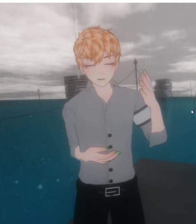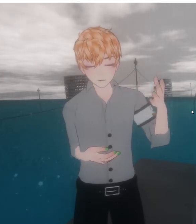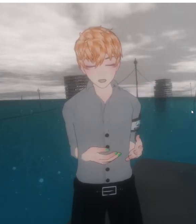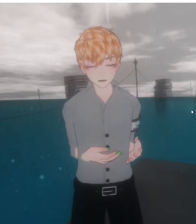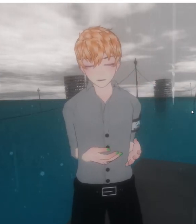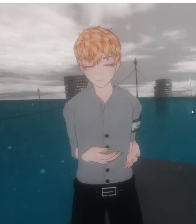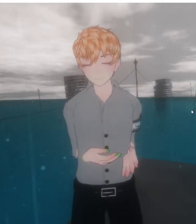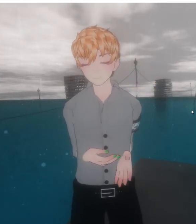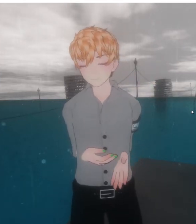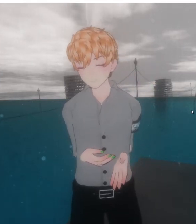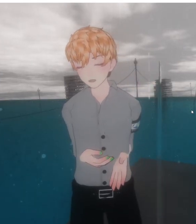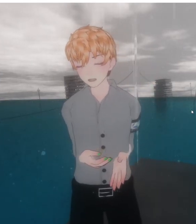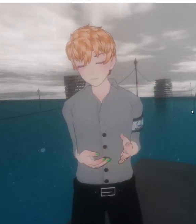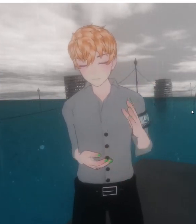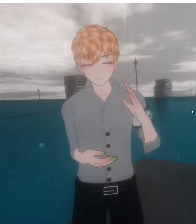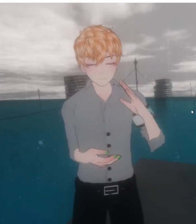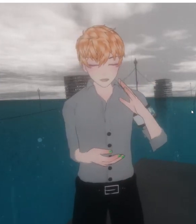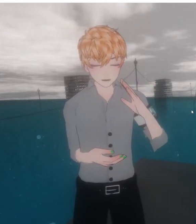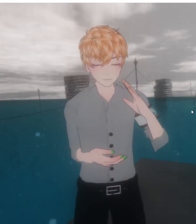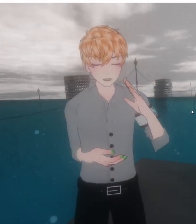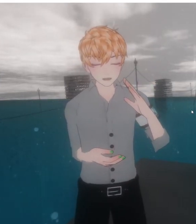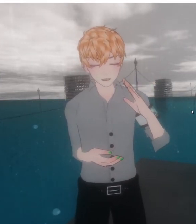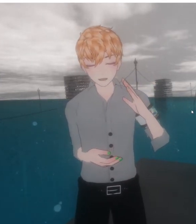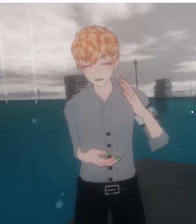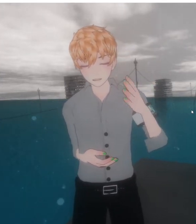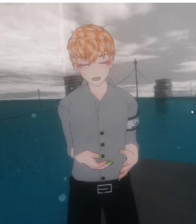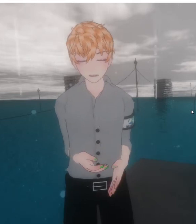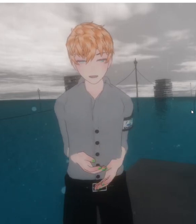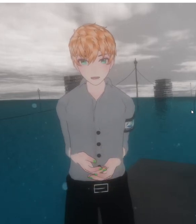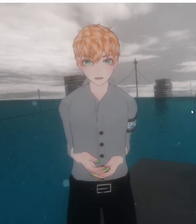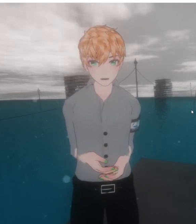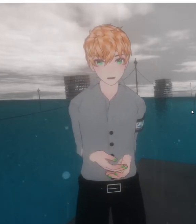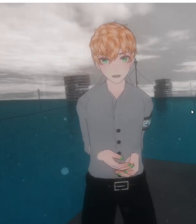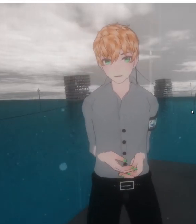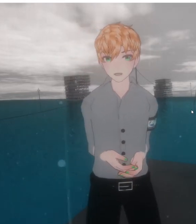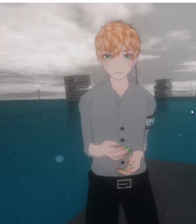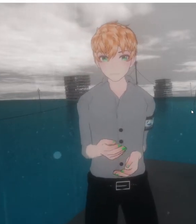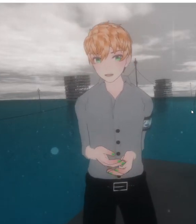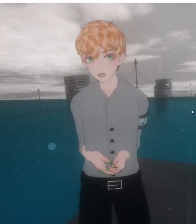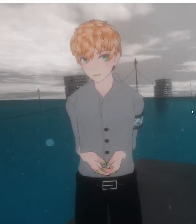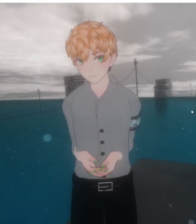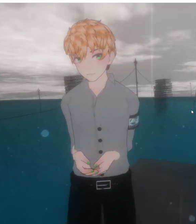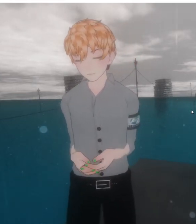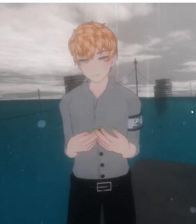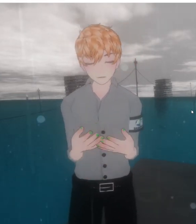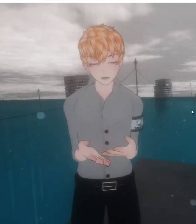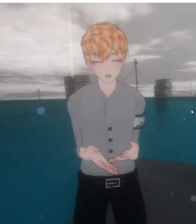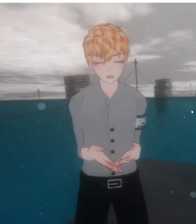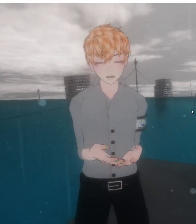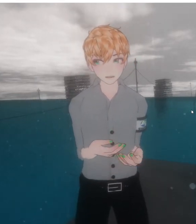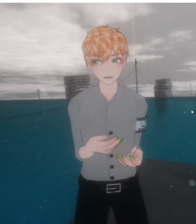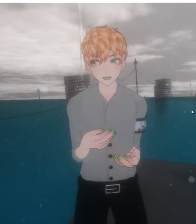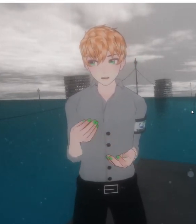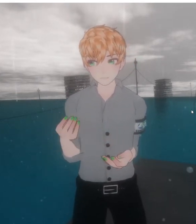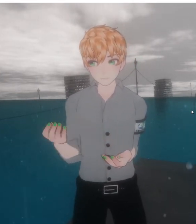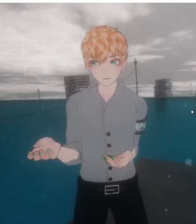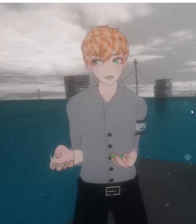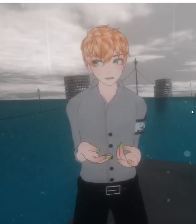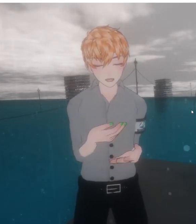moth? Moth. I don't know if the TH sounds don't pick up very well on mics. Anyway, so Daily Moth is another sign